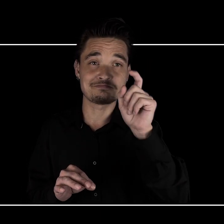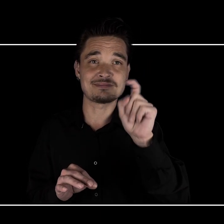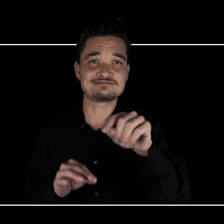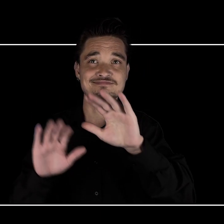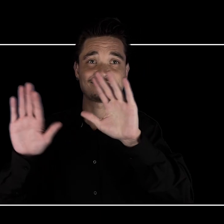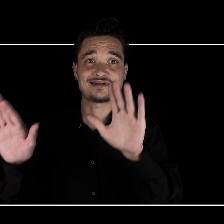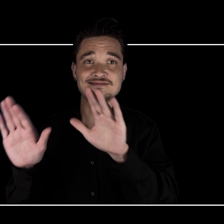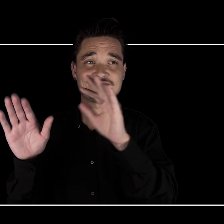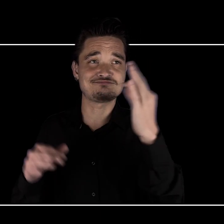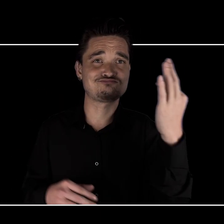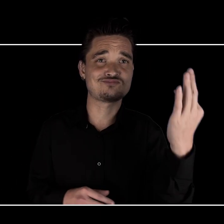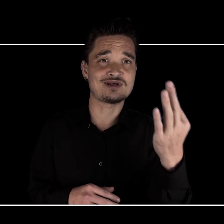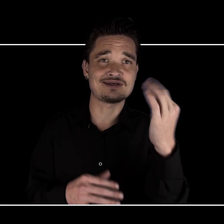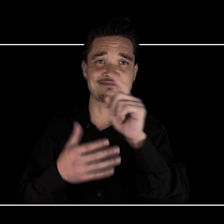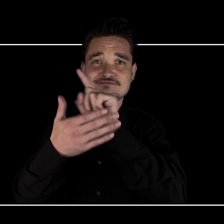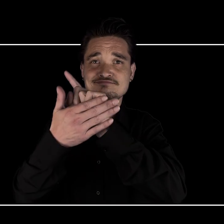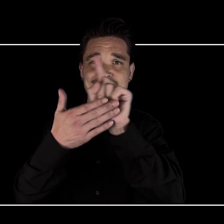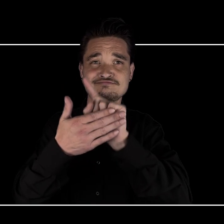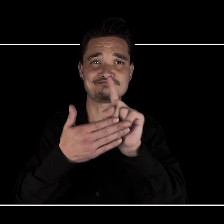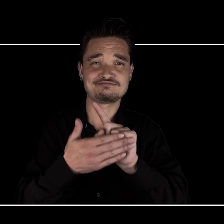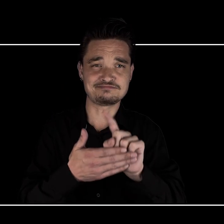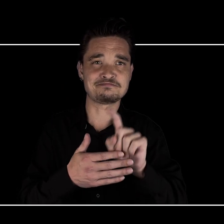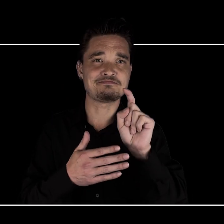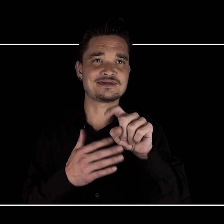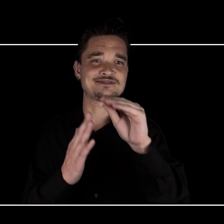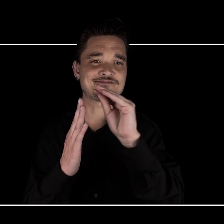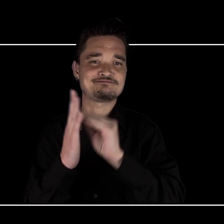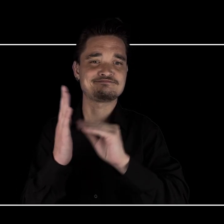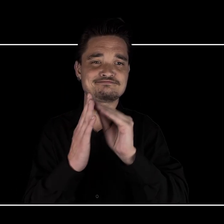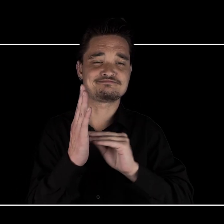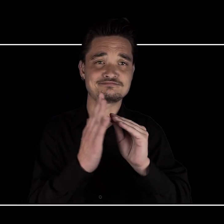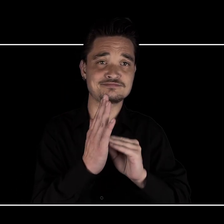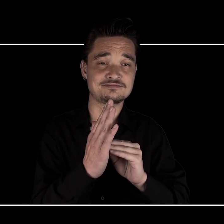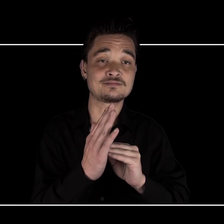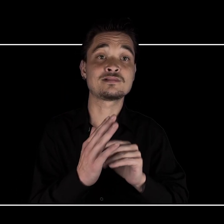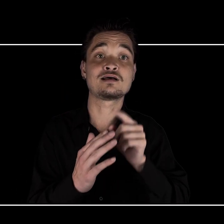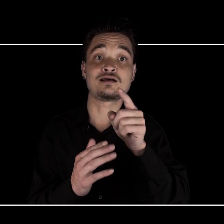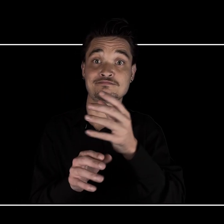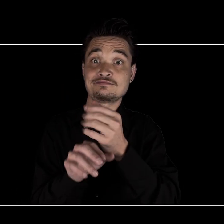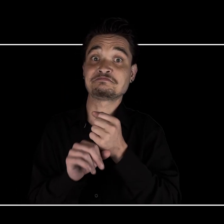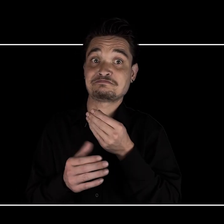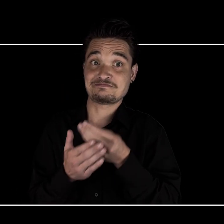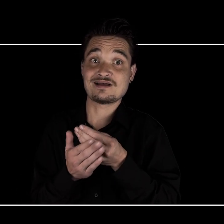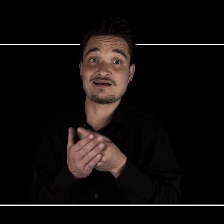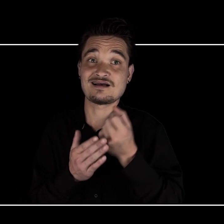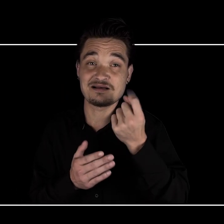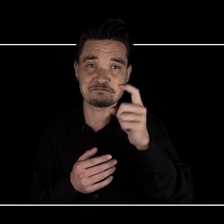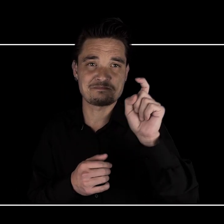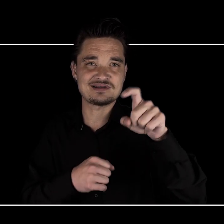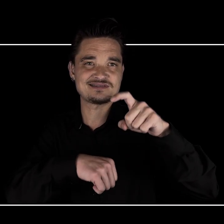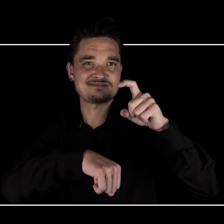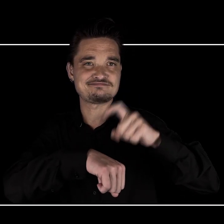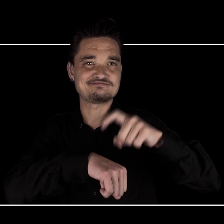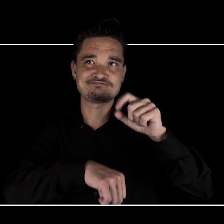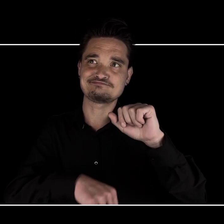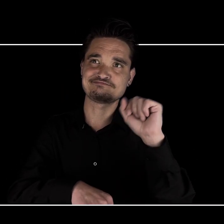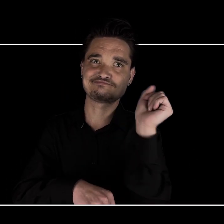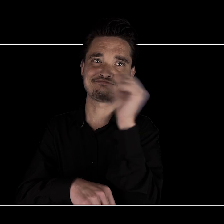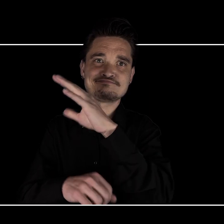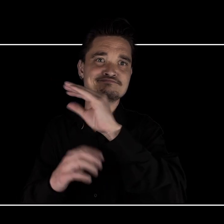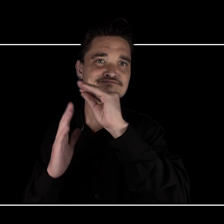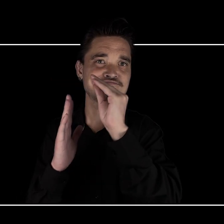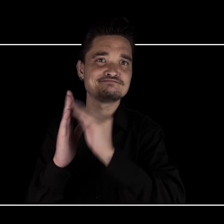the week you want to claim benefits for. You will only receive payments for weeks when your claim is filed on